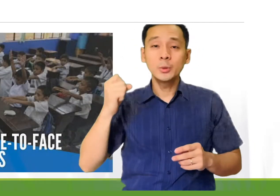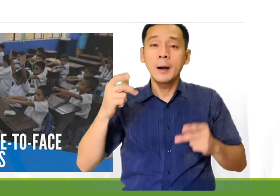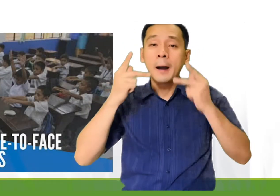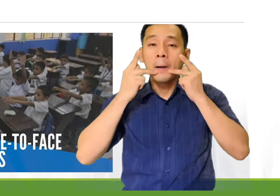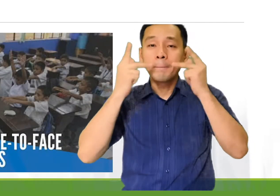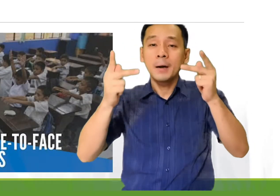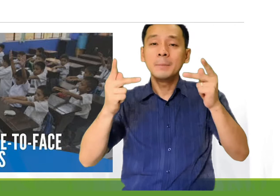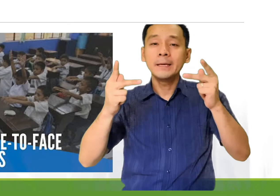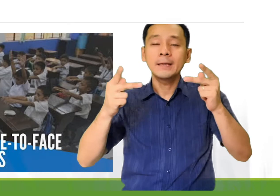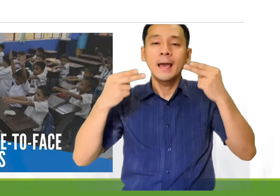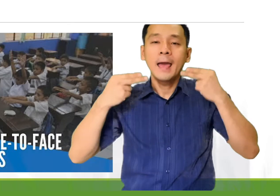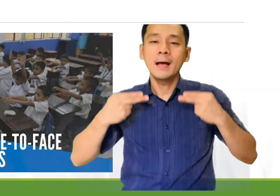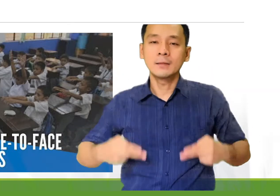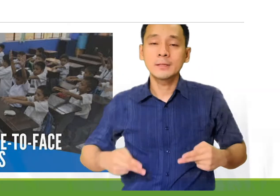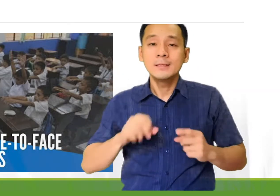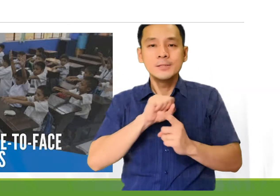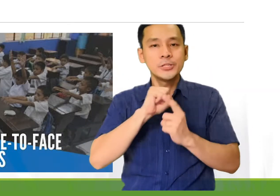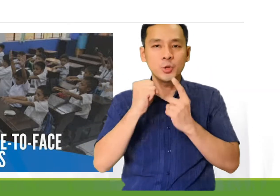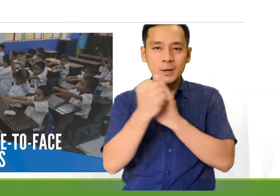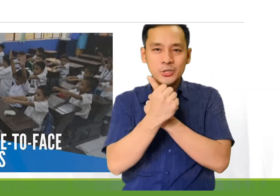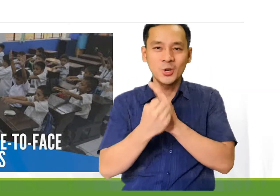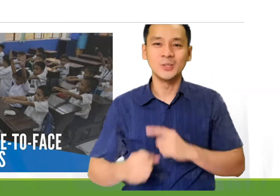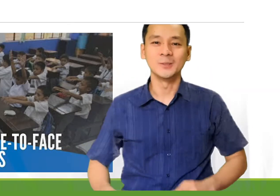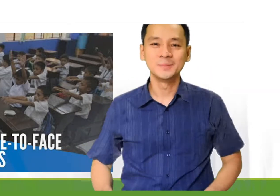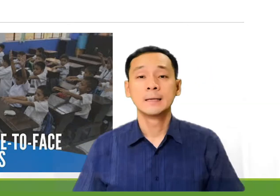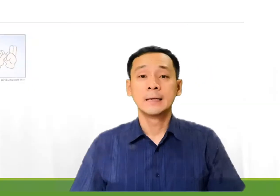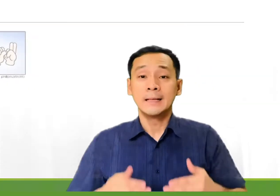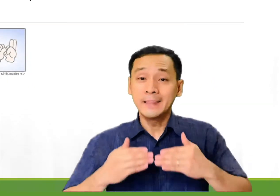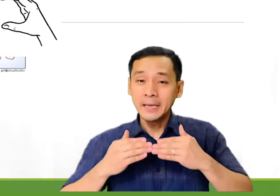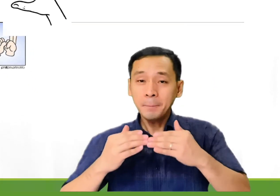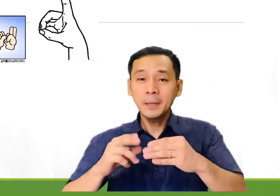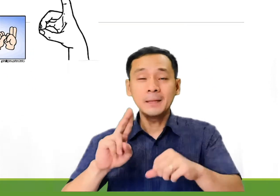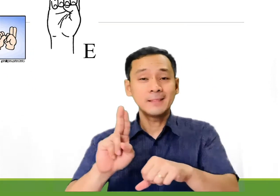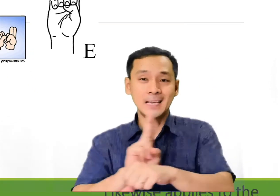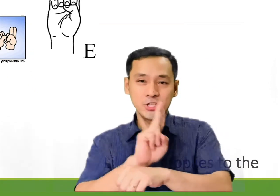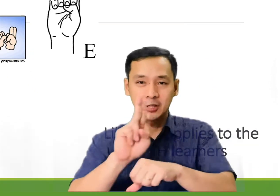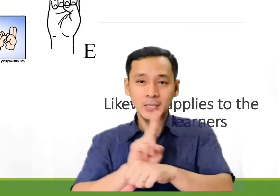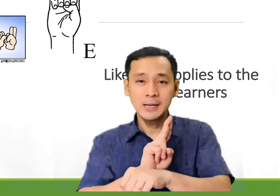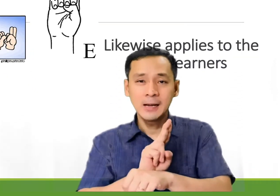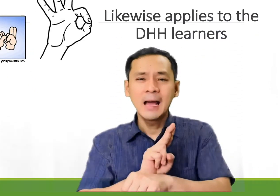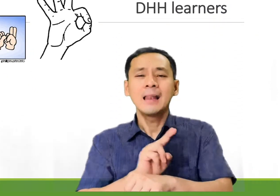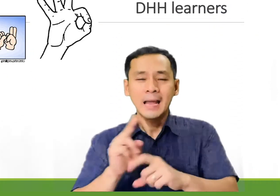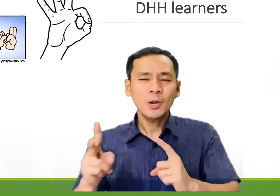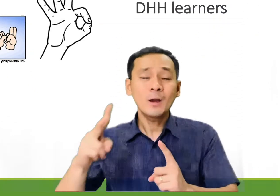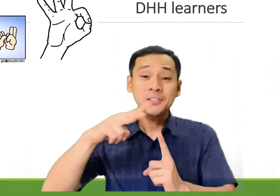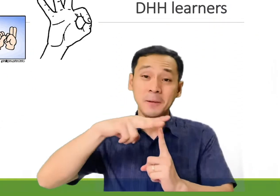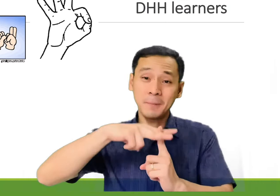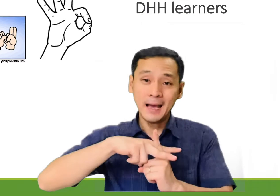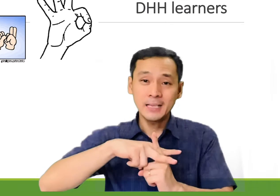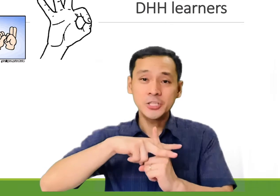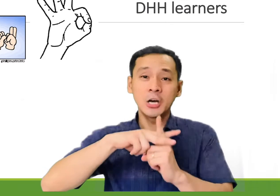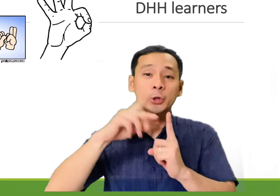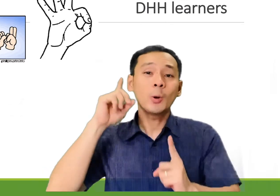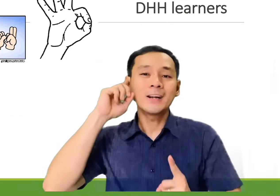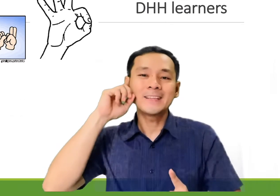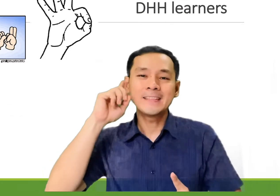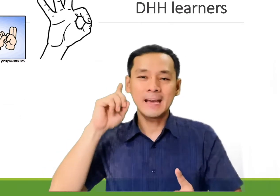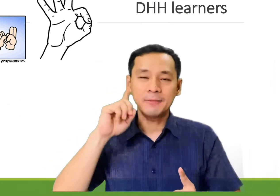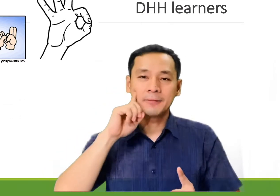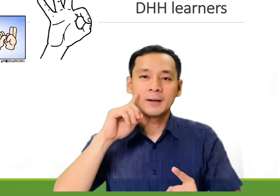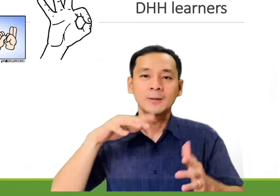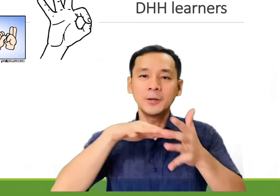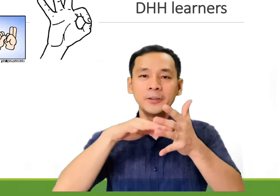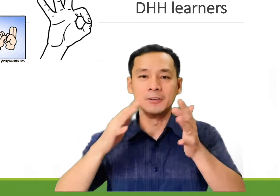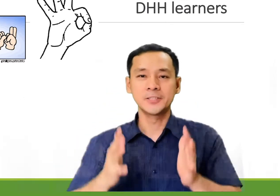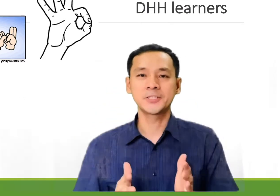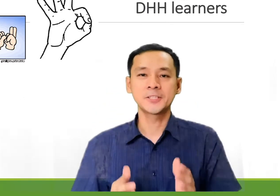due to public health situation. The implementation likewise applies to our